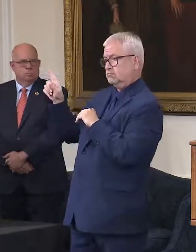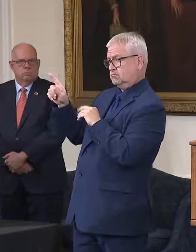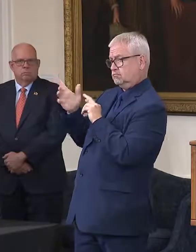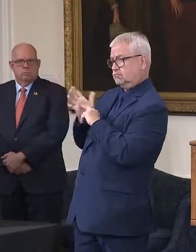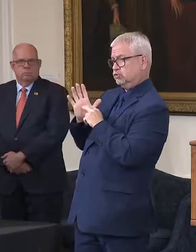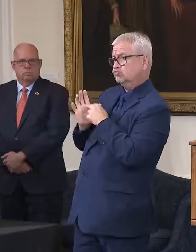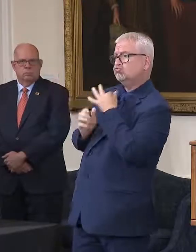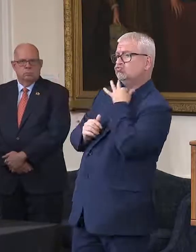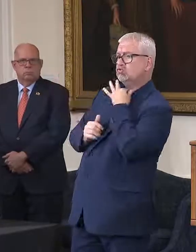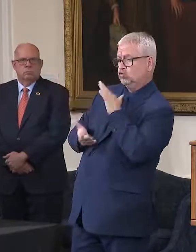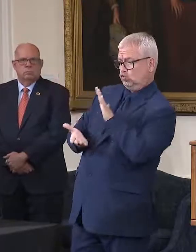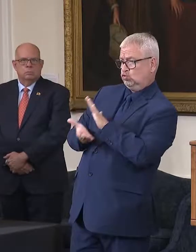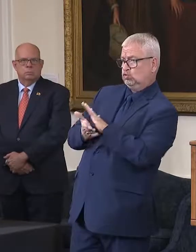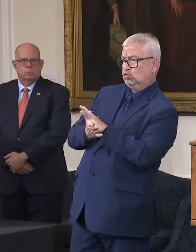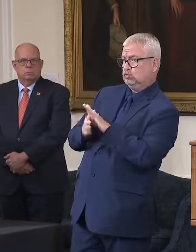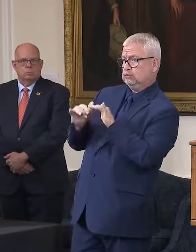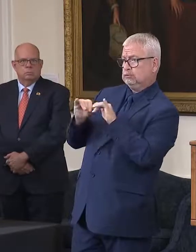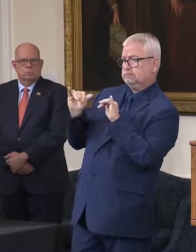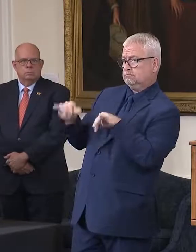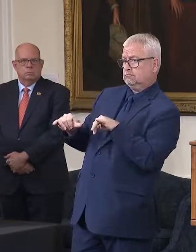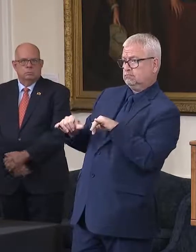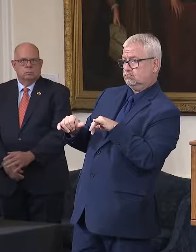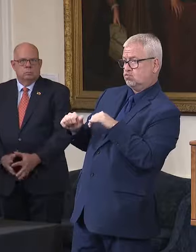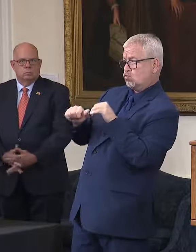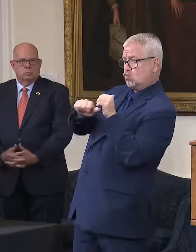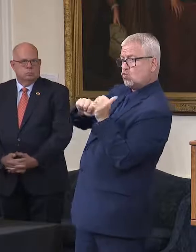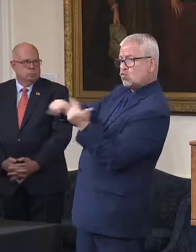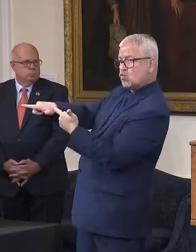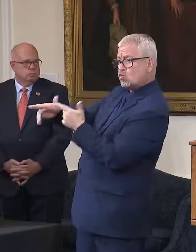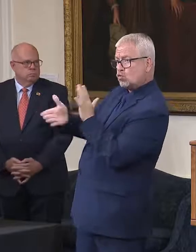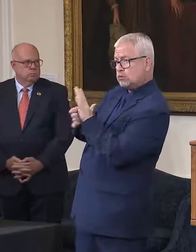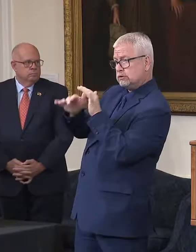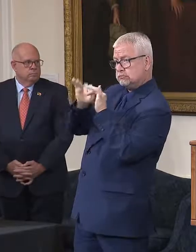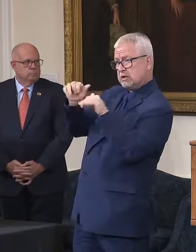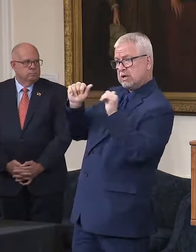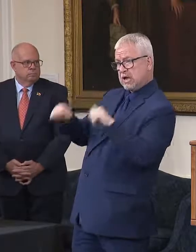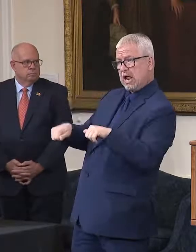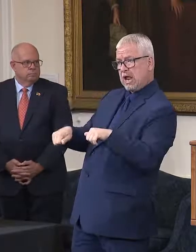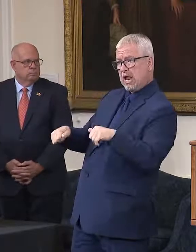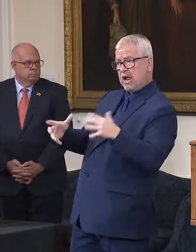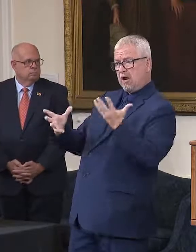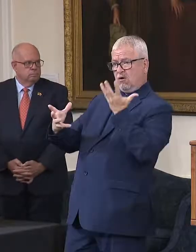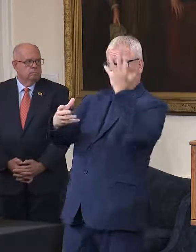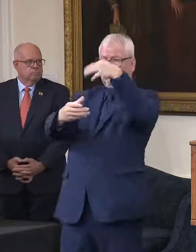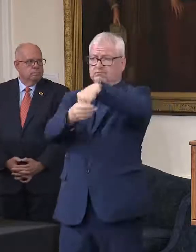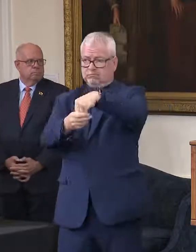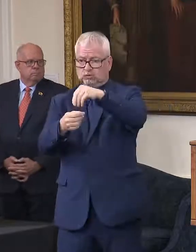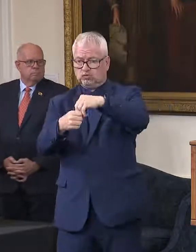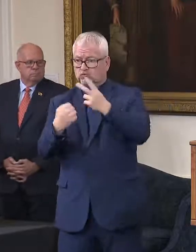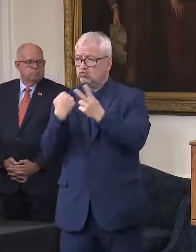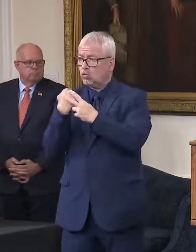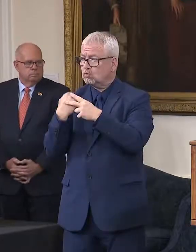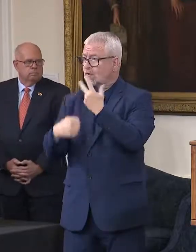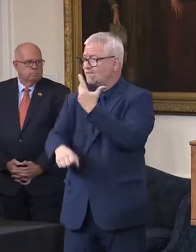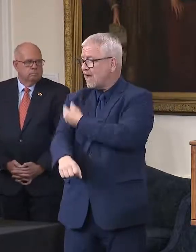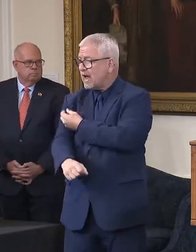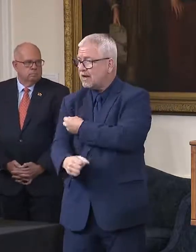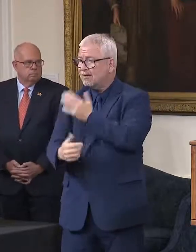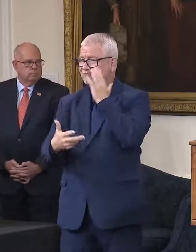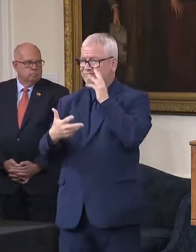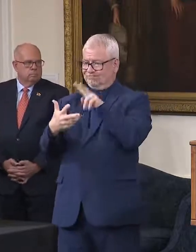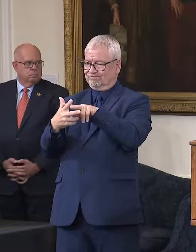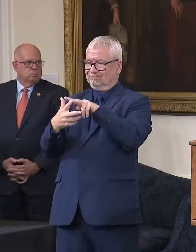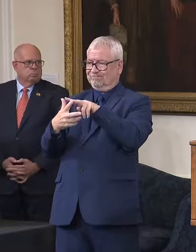vaccines? I'm sorry. Are all If school you, systems prepared for storing those vaccines? Does Pfizer, Moderna needing that extra cold